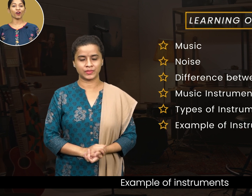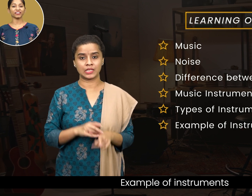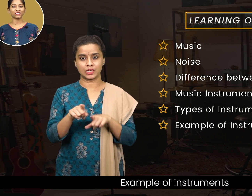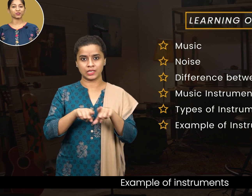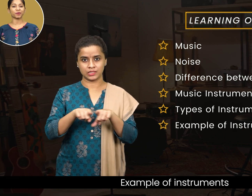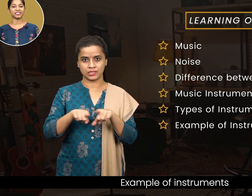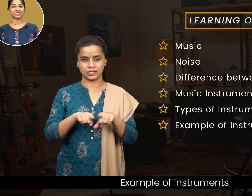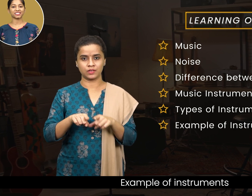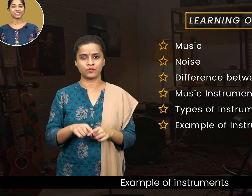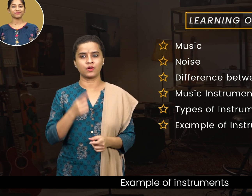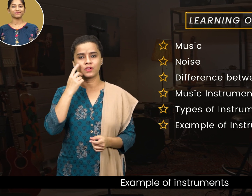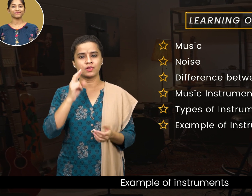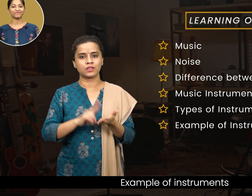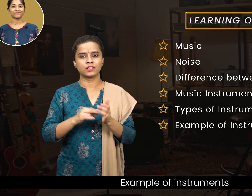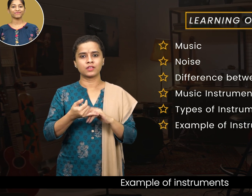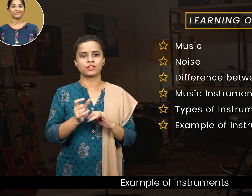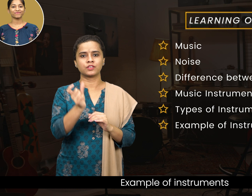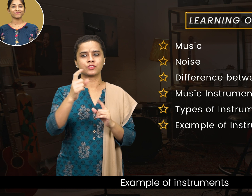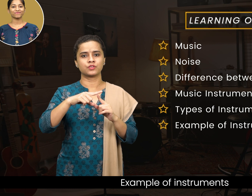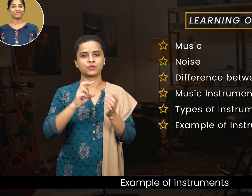example of instruments.